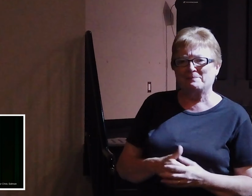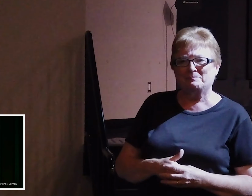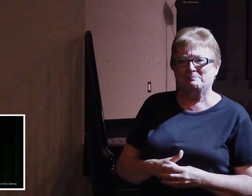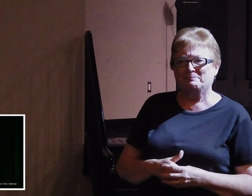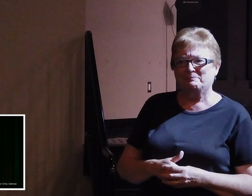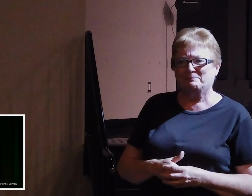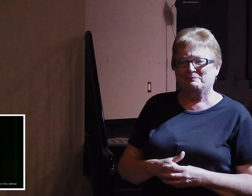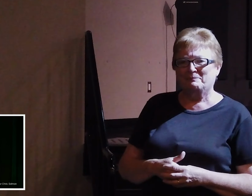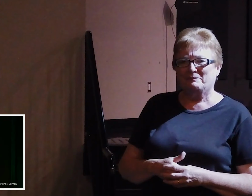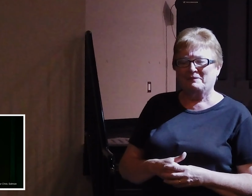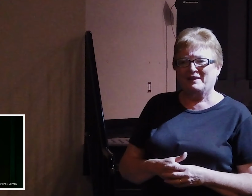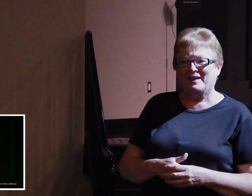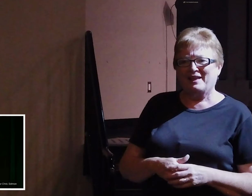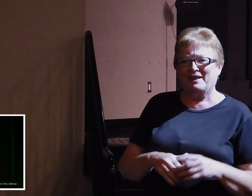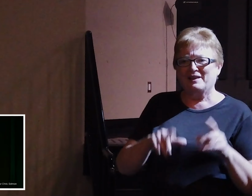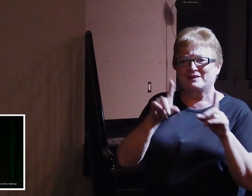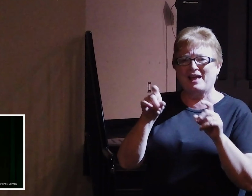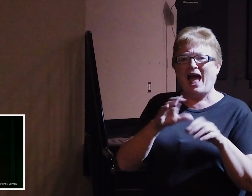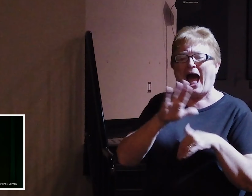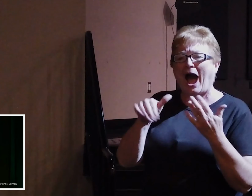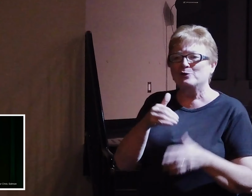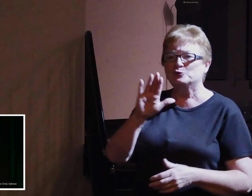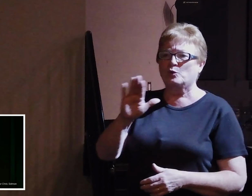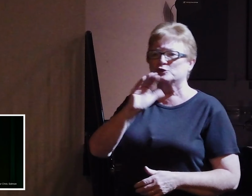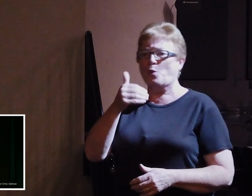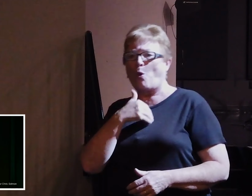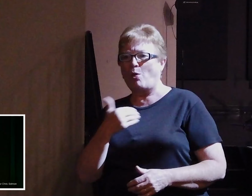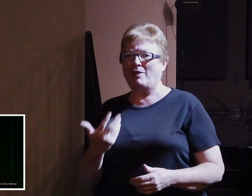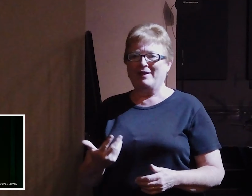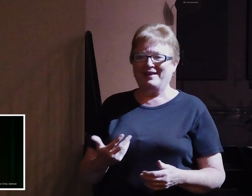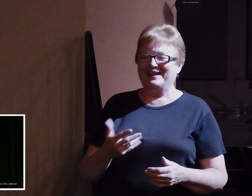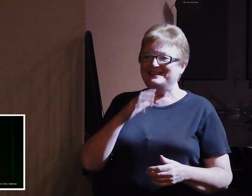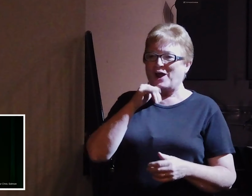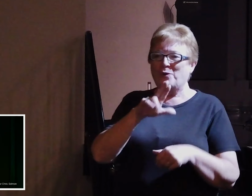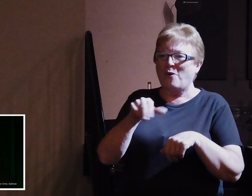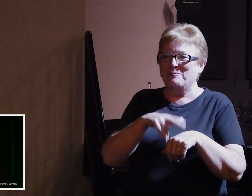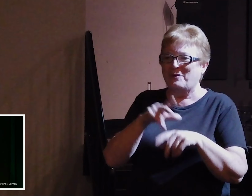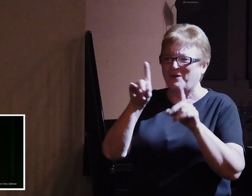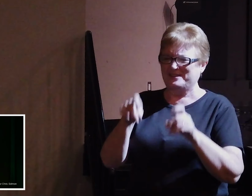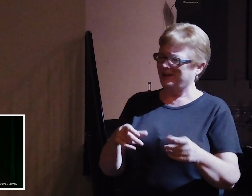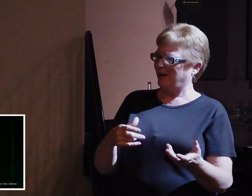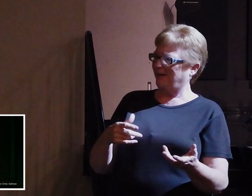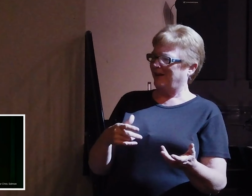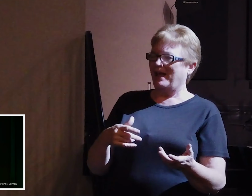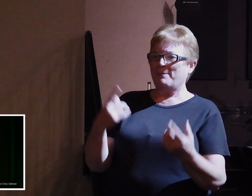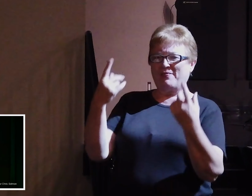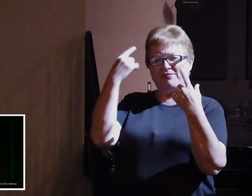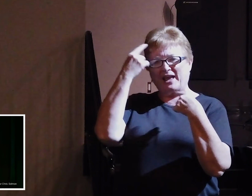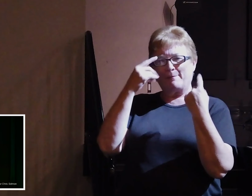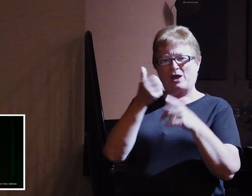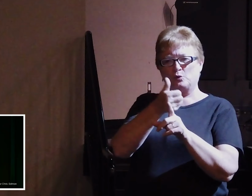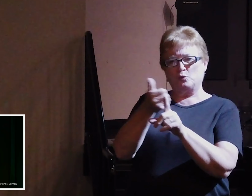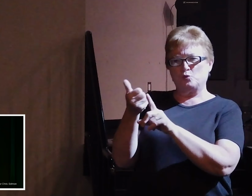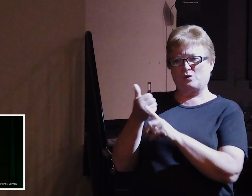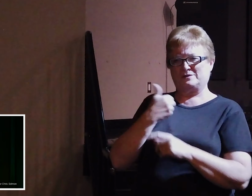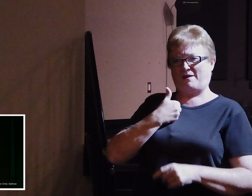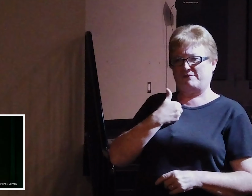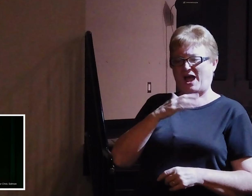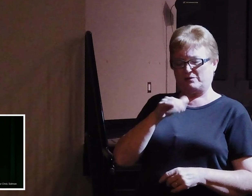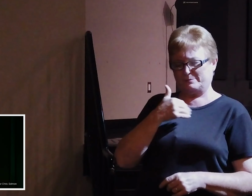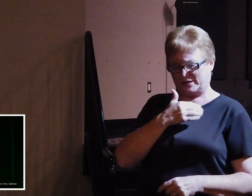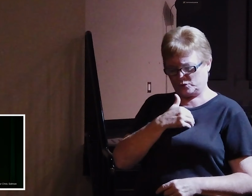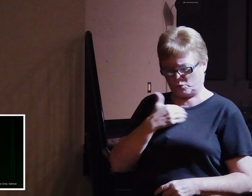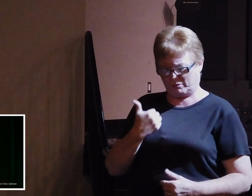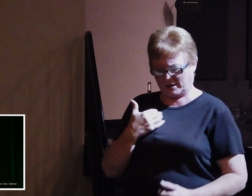not like a question we'd probably ask in the hallway. Hey, how's your soul today? But just think for a second. How is my soul